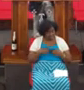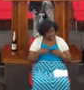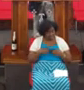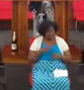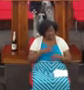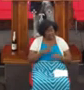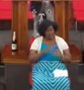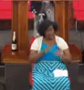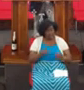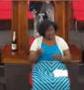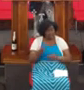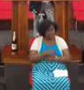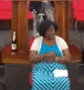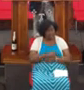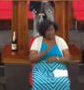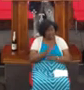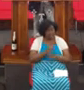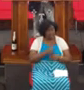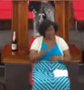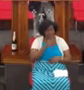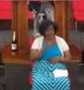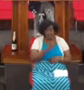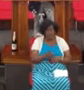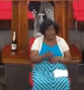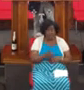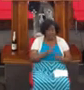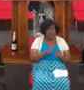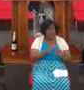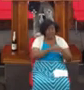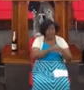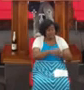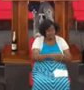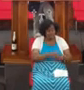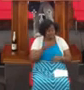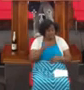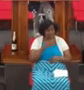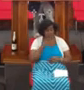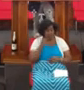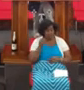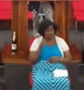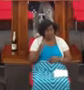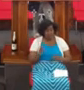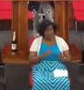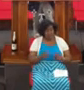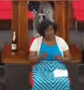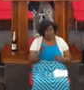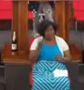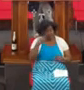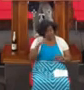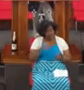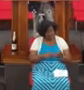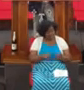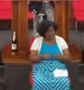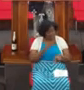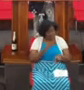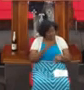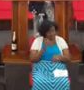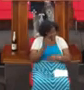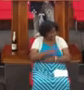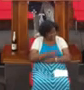day? Jesus made sure, pointed out how hypocritical they were. You'll do it on the same day that you